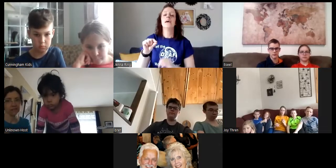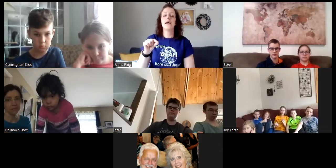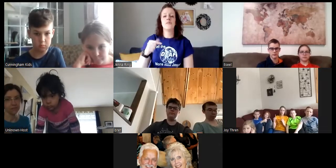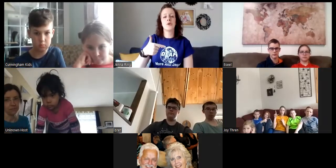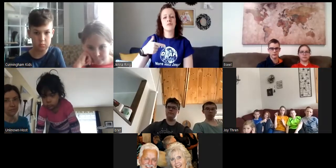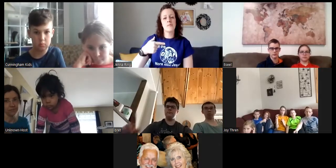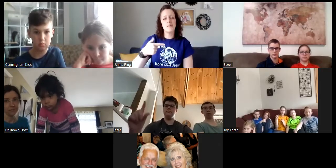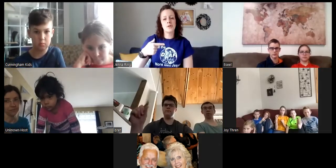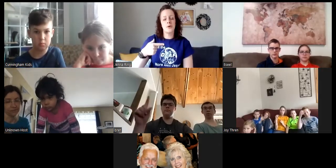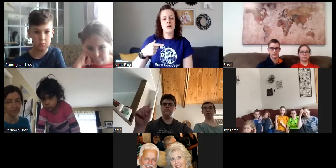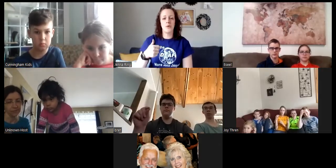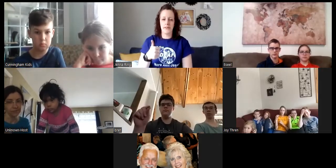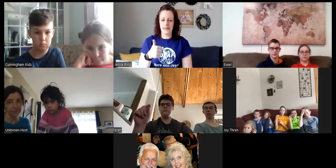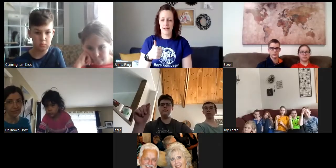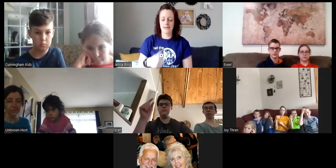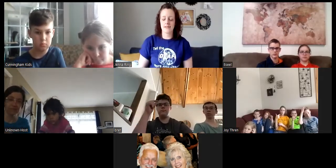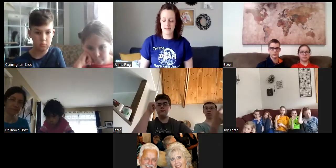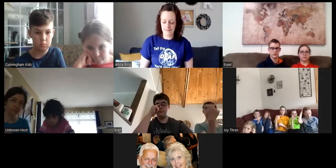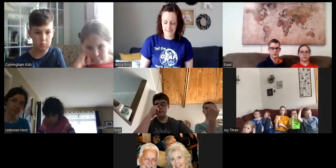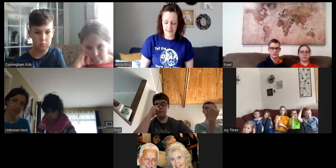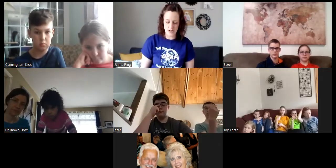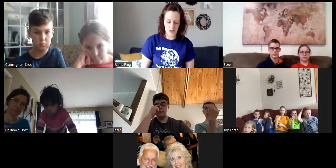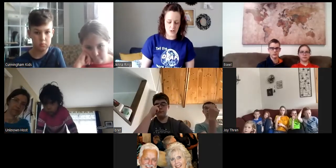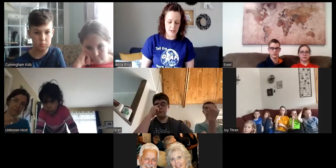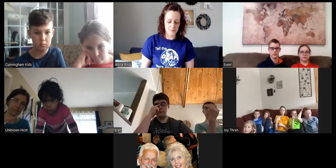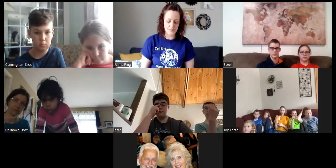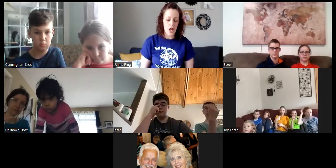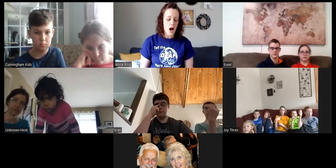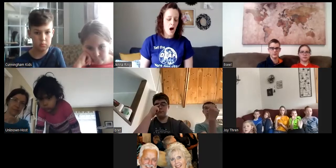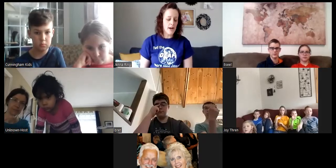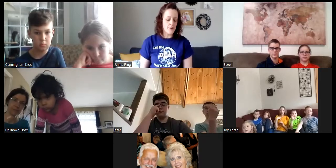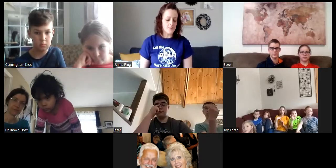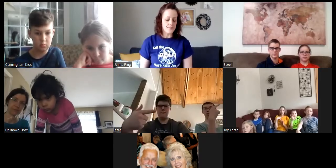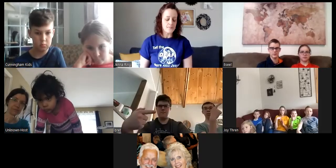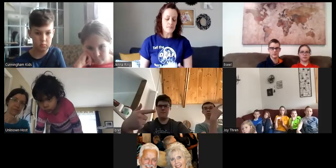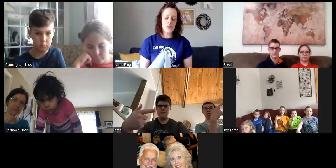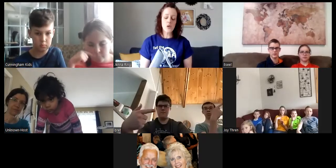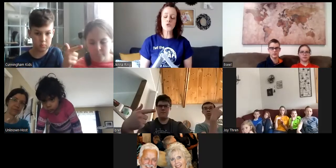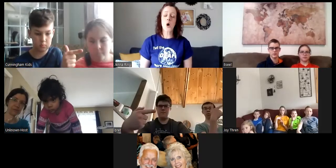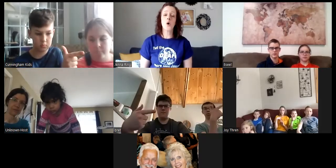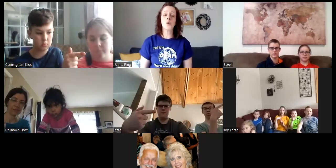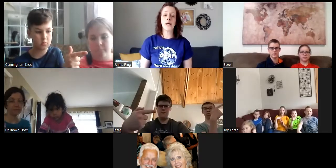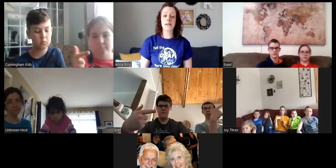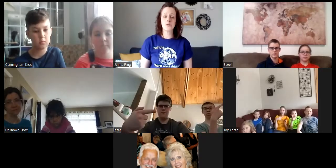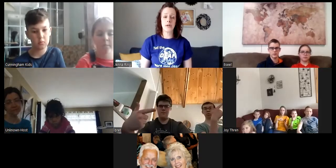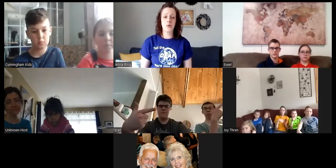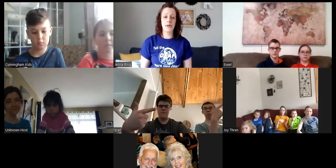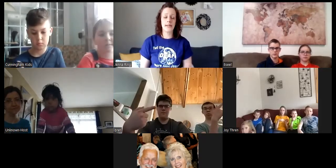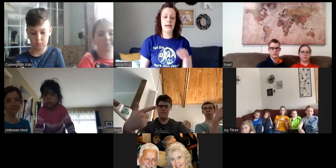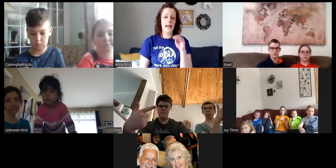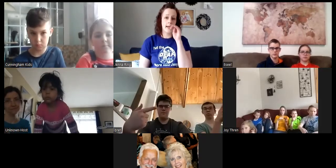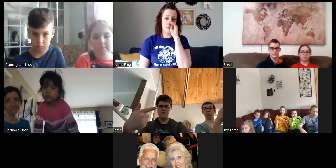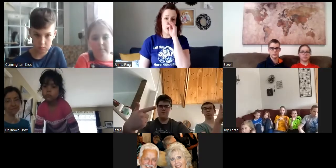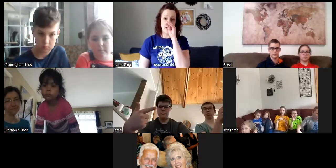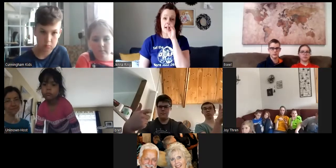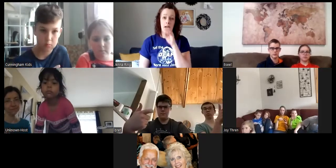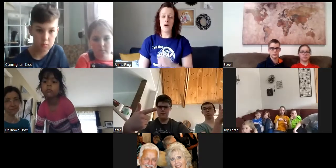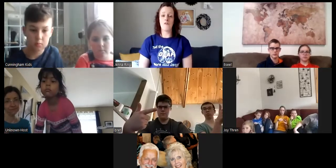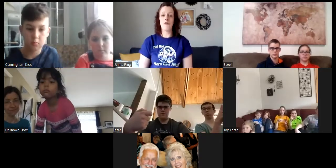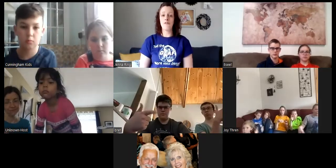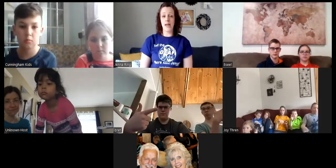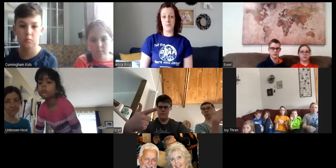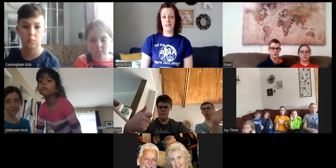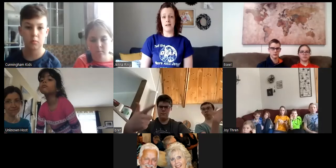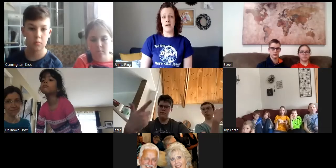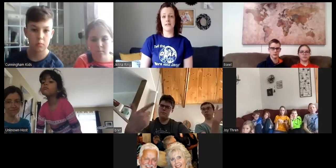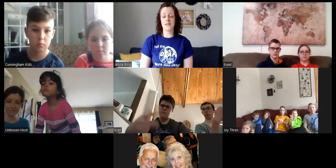20. And if you can remember 21, then that's a good deal. All right, so last week we did a lot